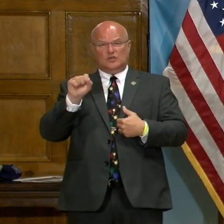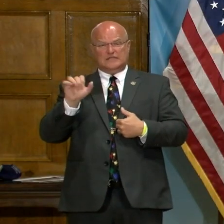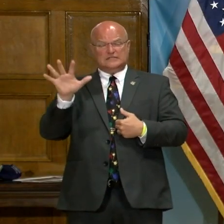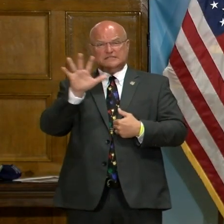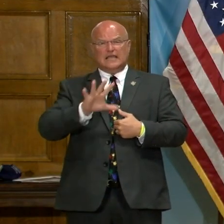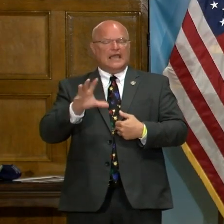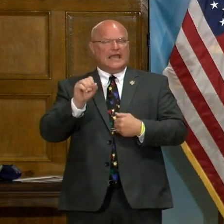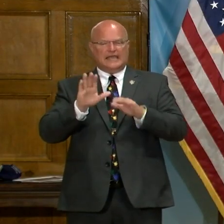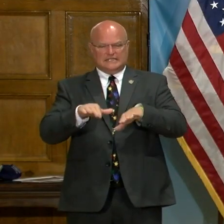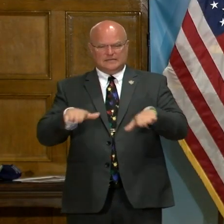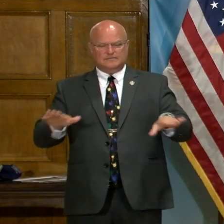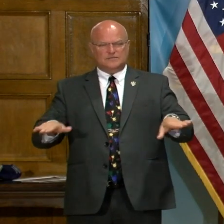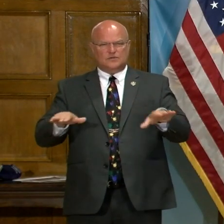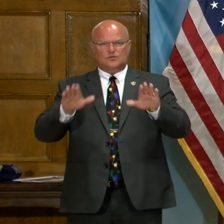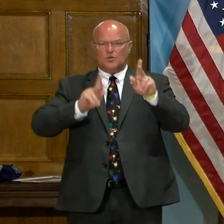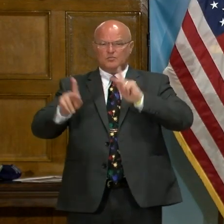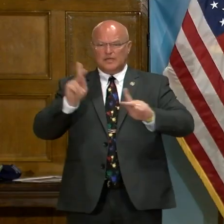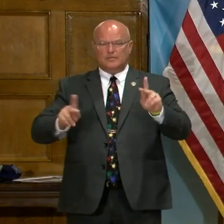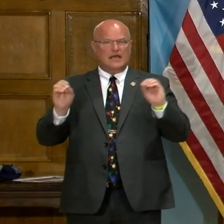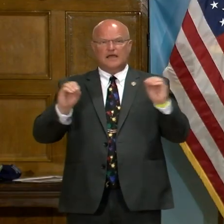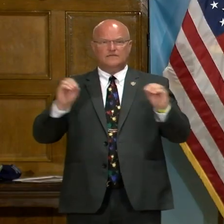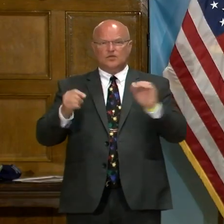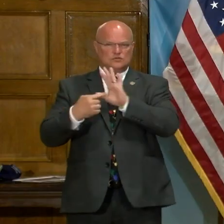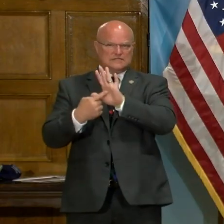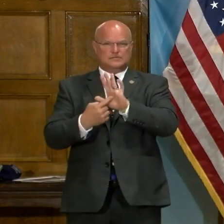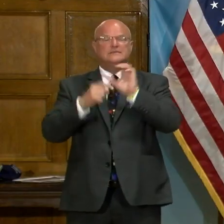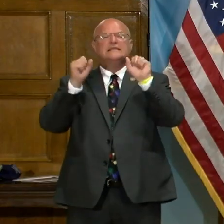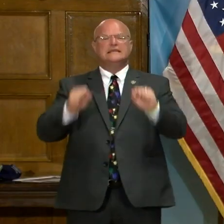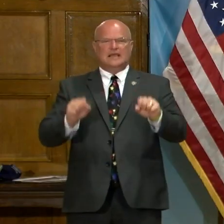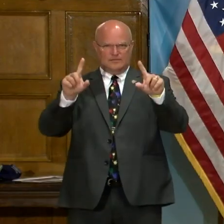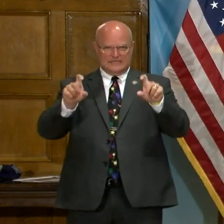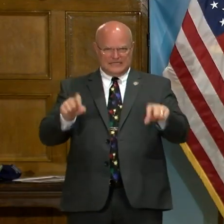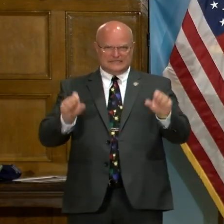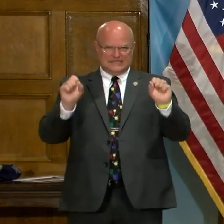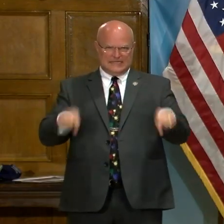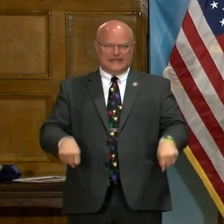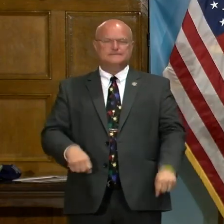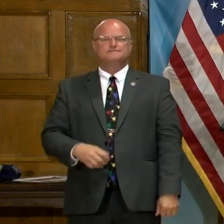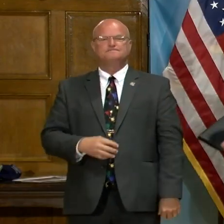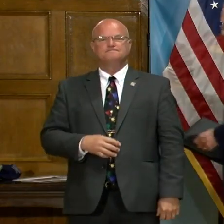even asymptomatic individuals can be tested there.